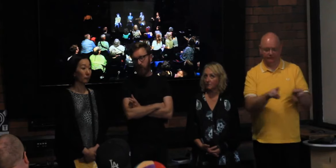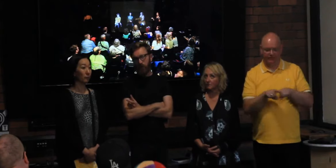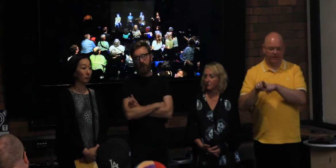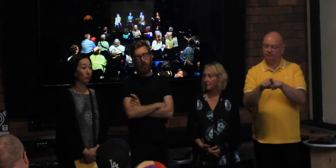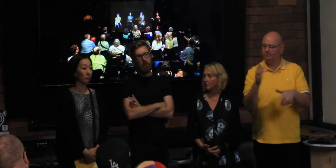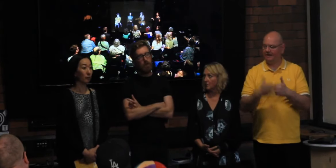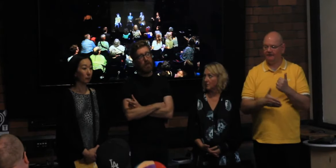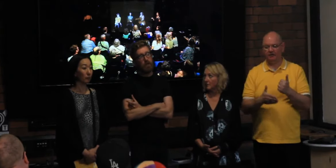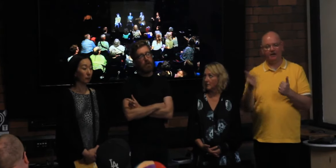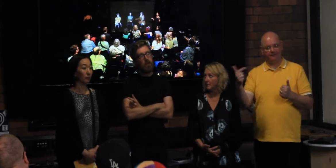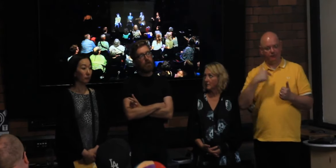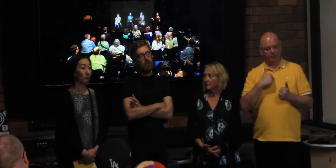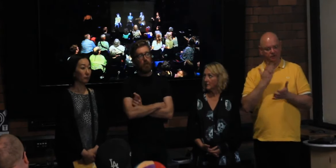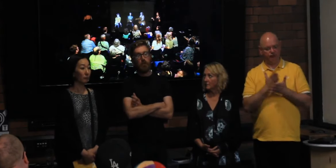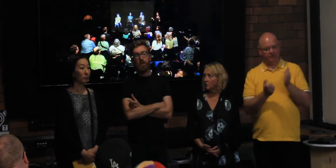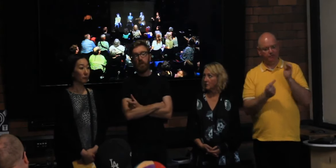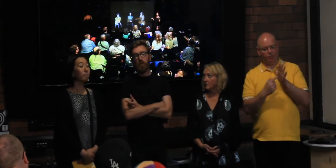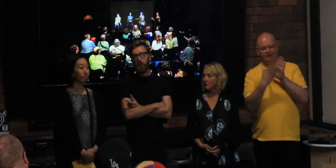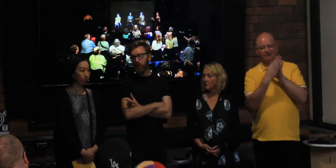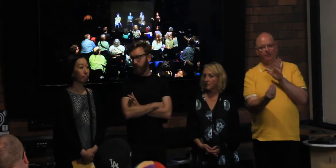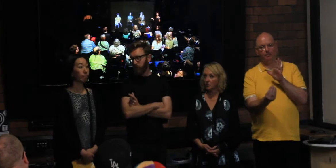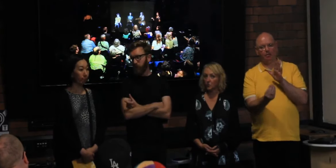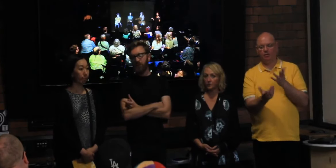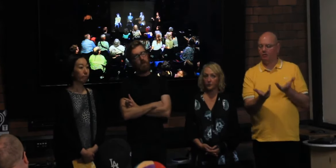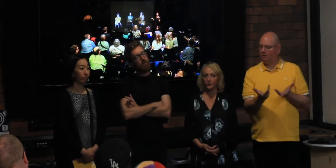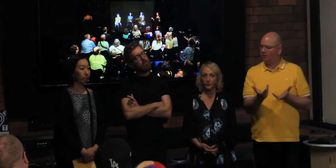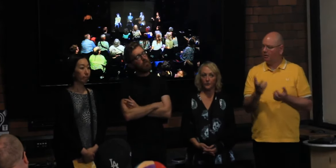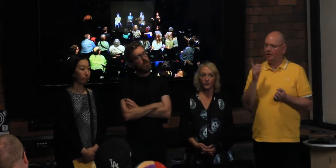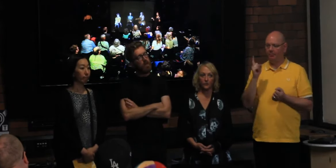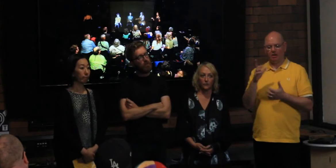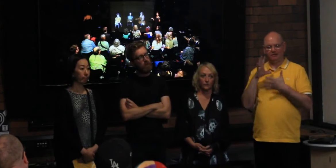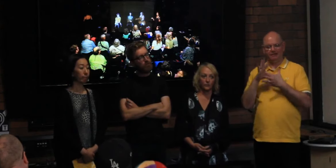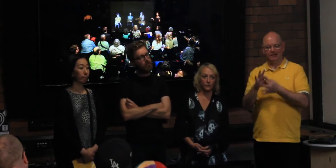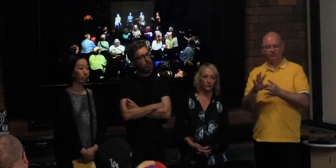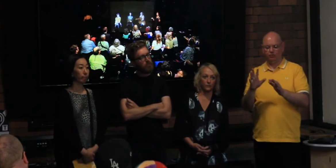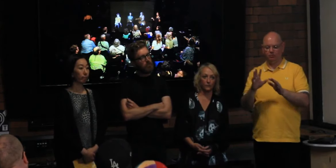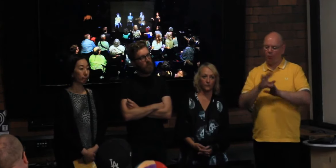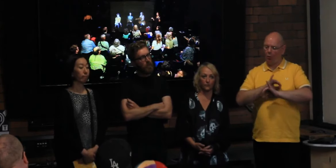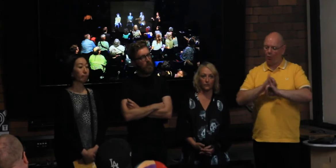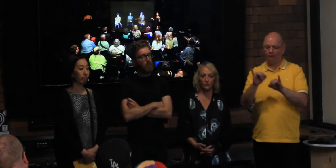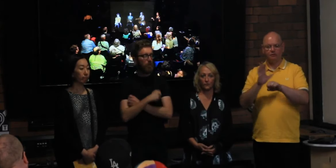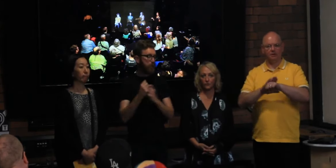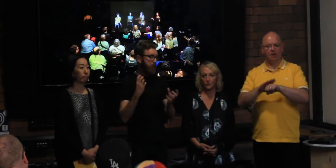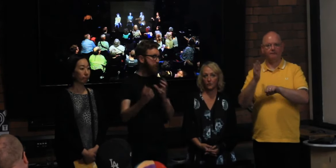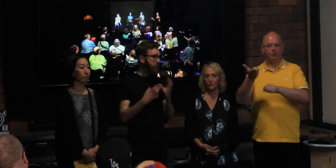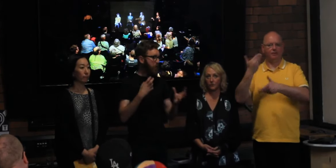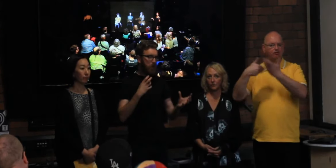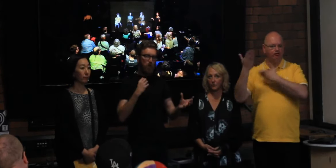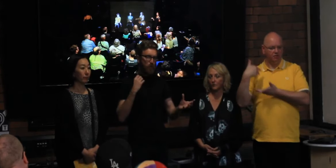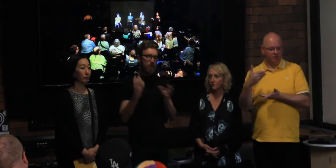really concrete example of that, rooted in a pretty traumatic moment in history, that it's possible